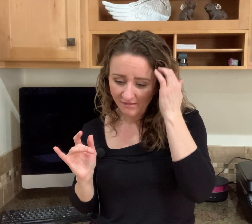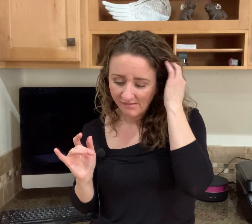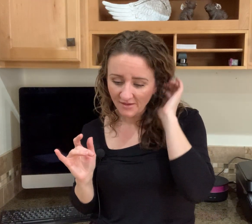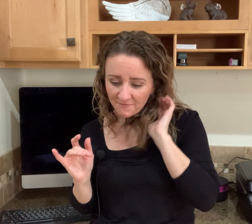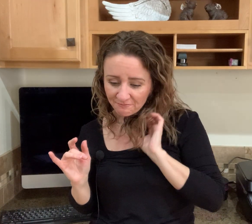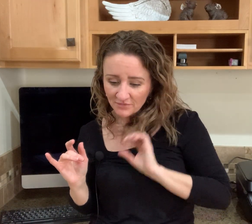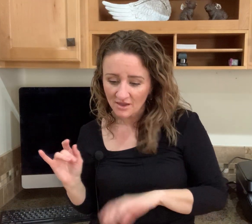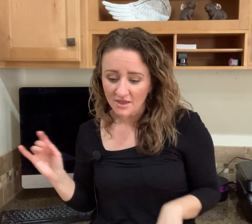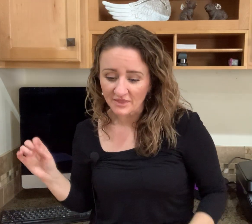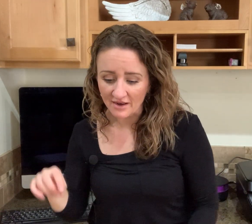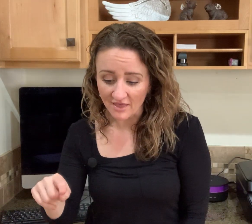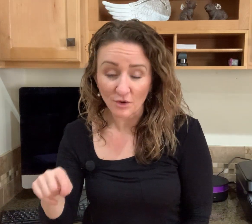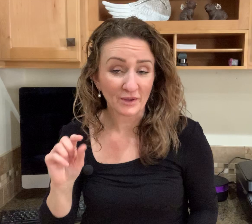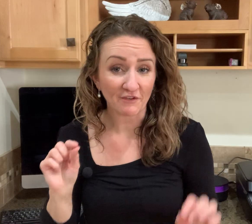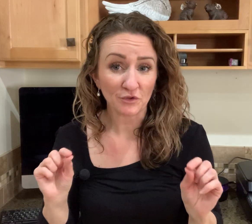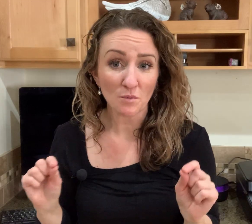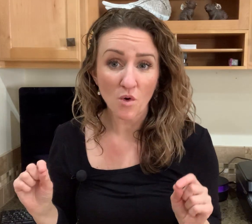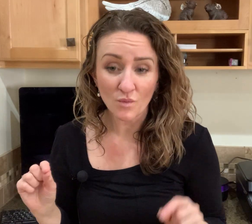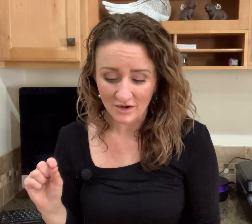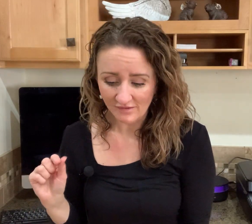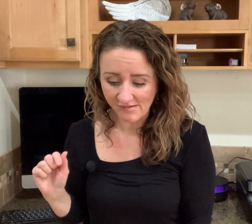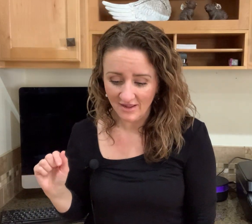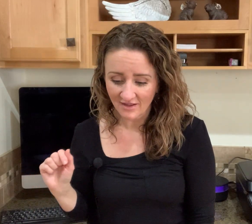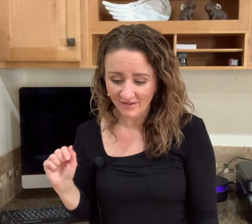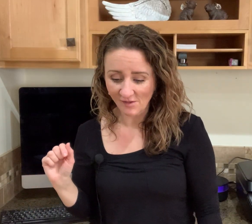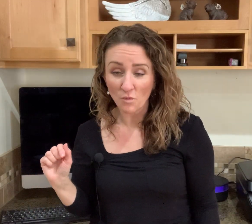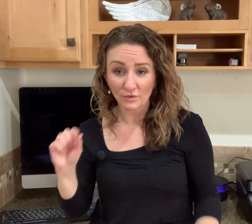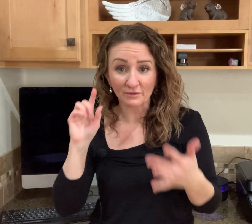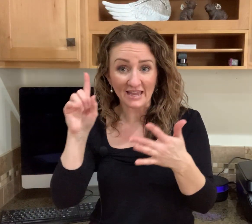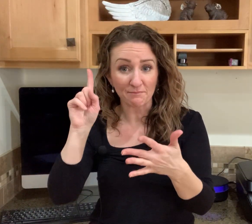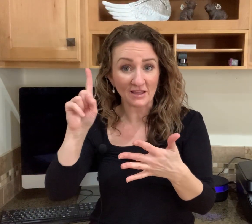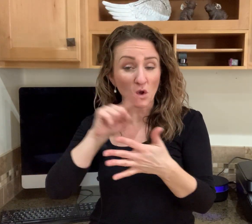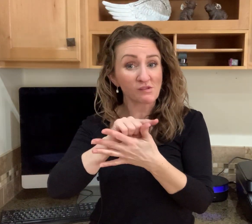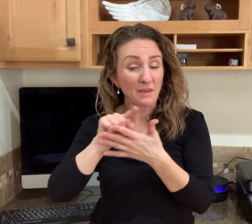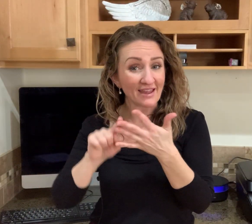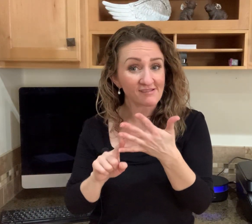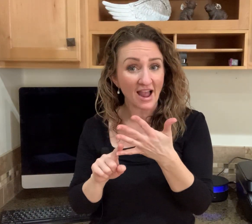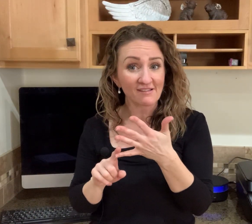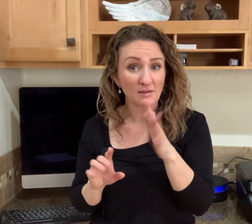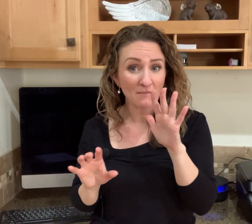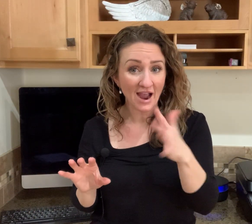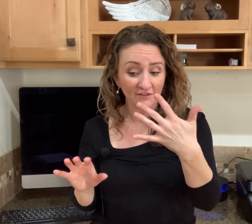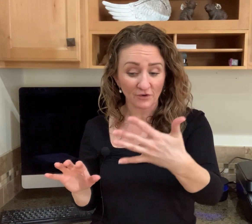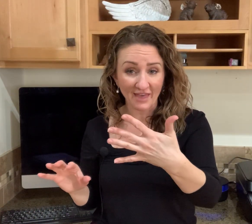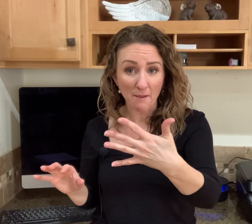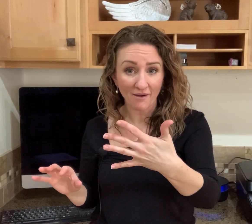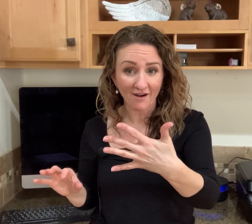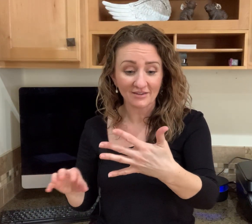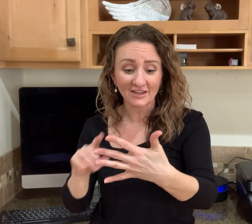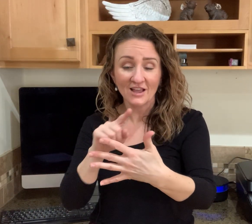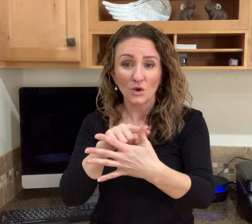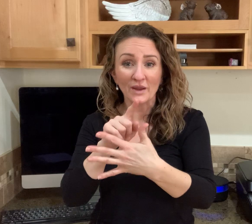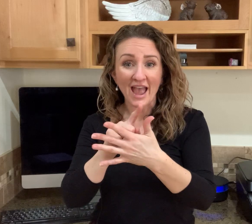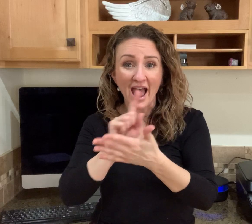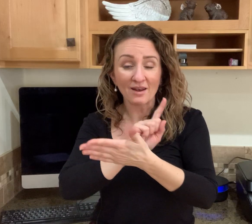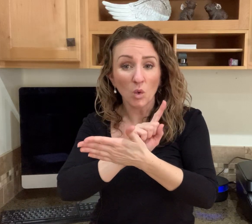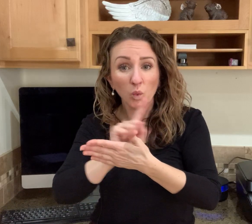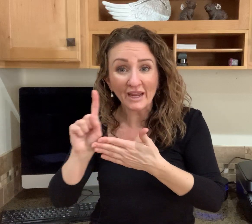minutes. And then we have a few more words. So keeping those base signs in mind for that part, we had